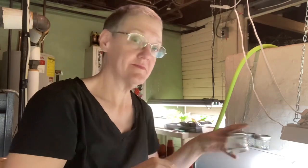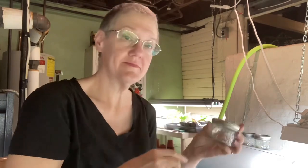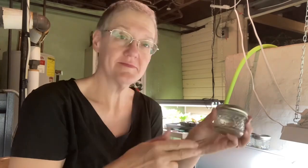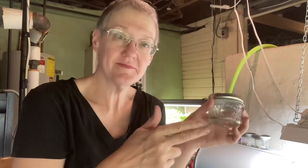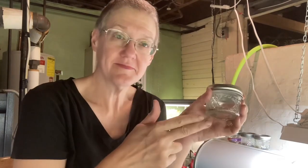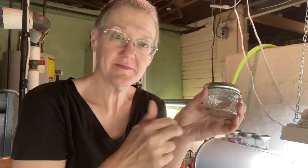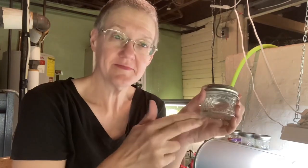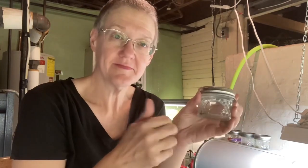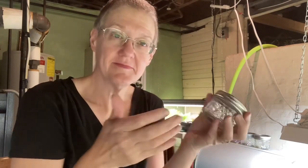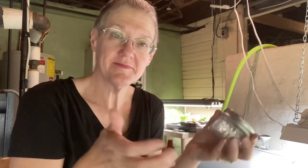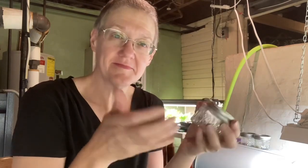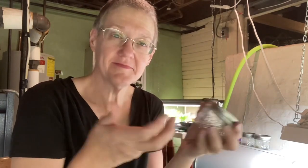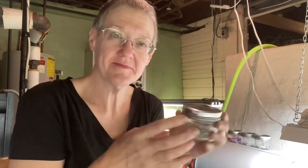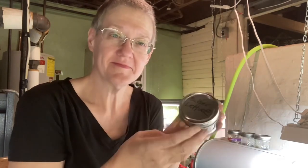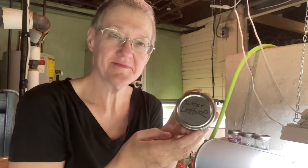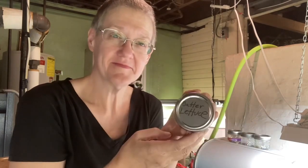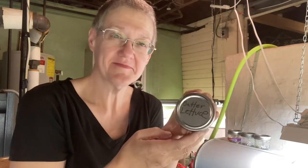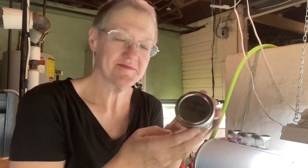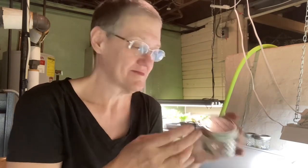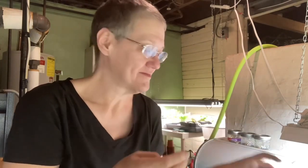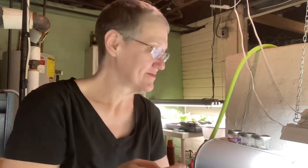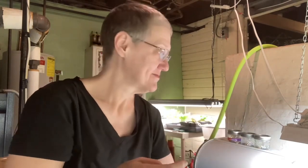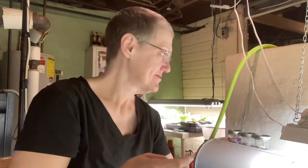Then there's butter lettuce